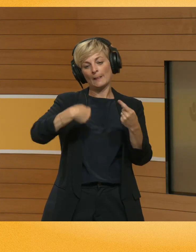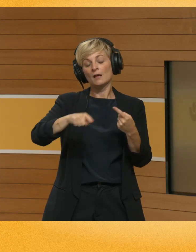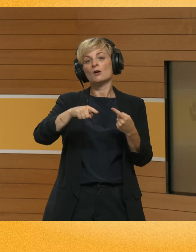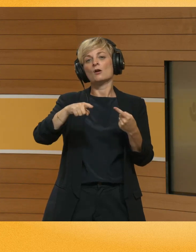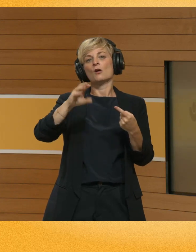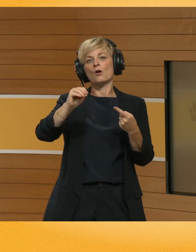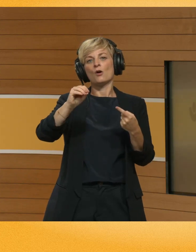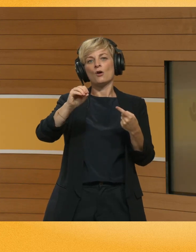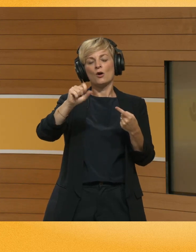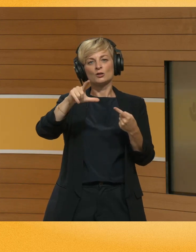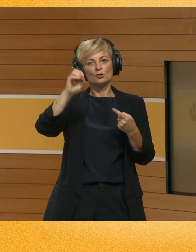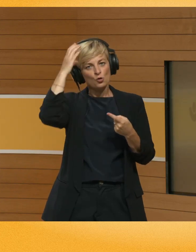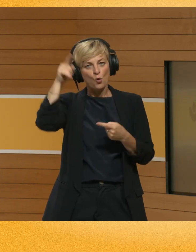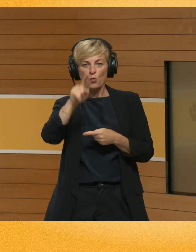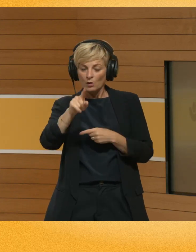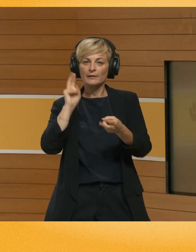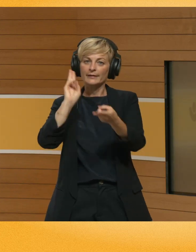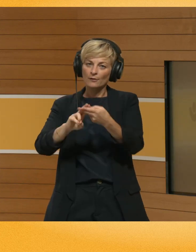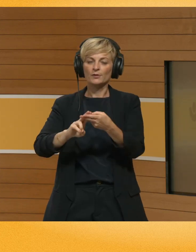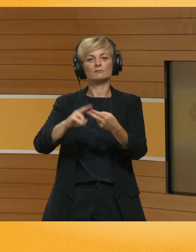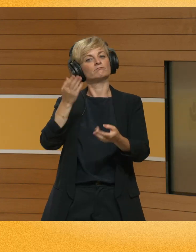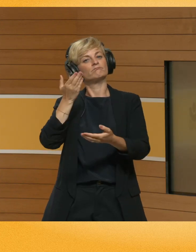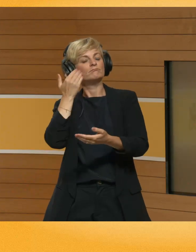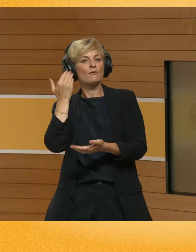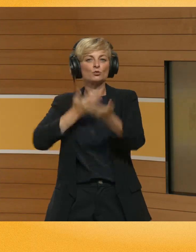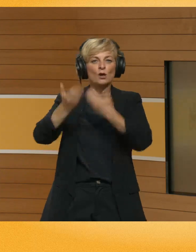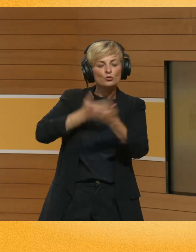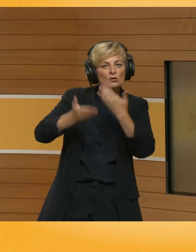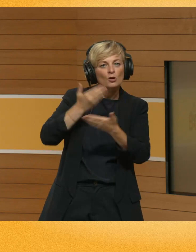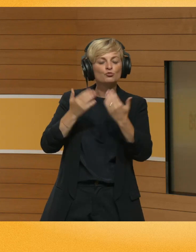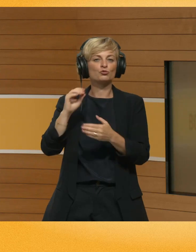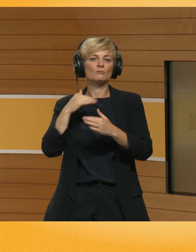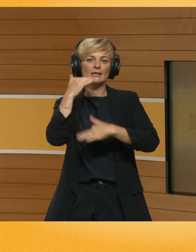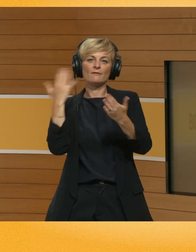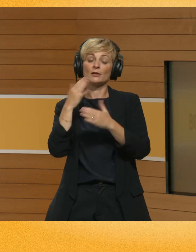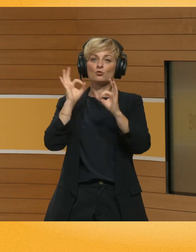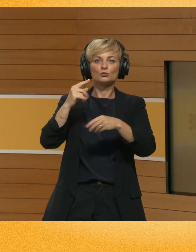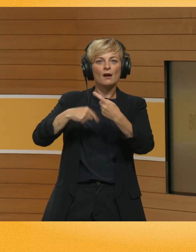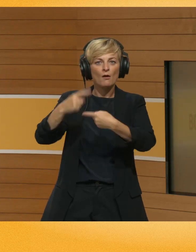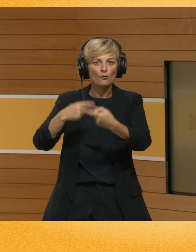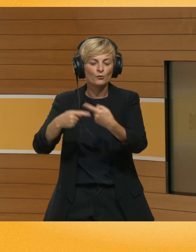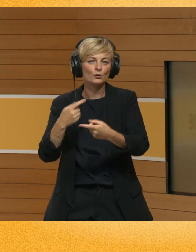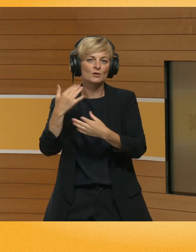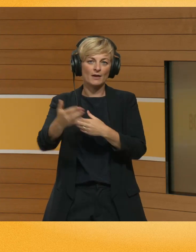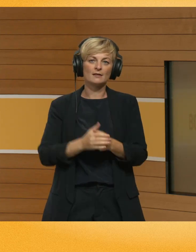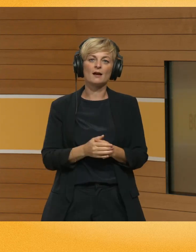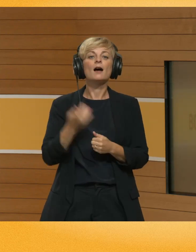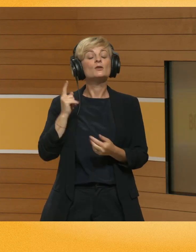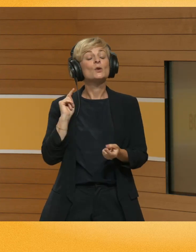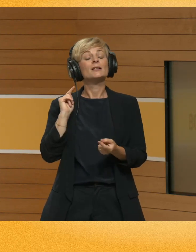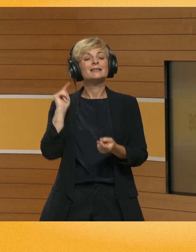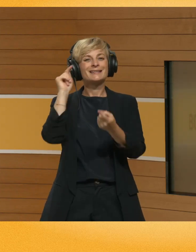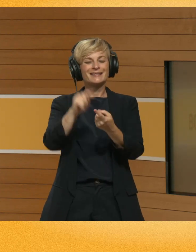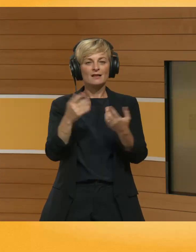their experiences with the project. So it's really about building this critical mass, because it has been shown that a huge network